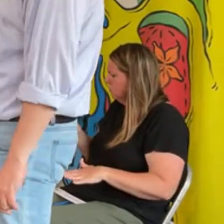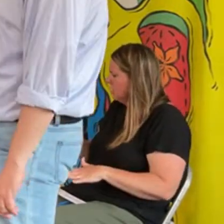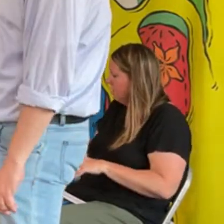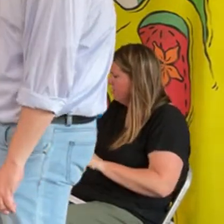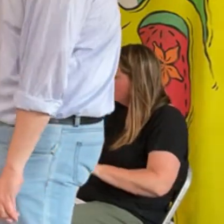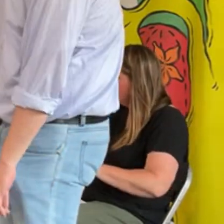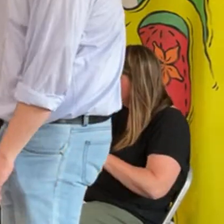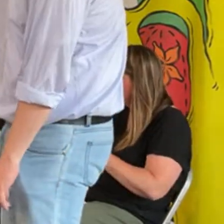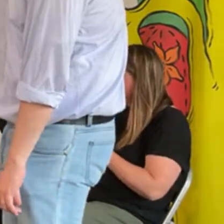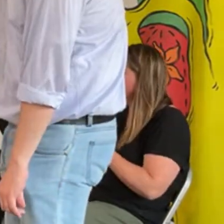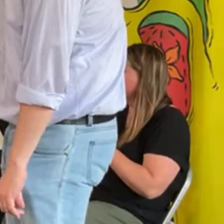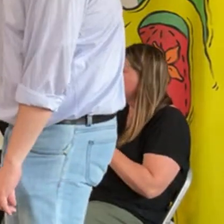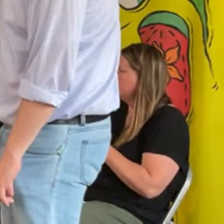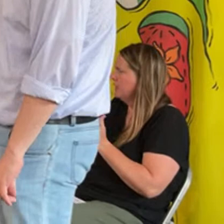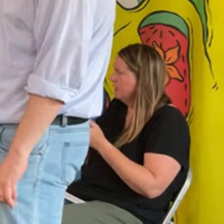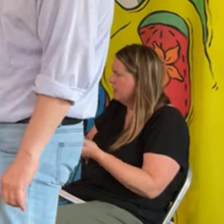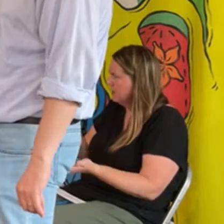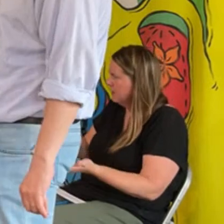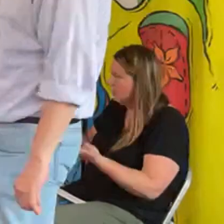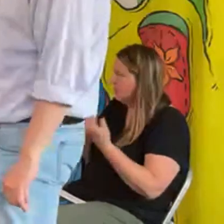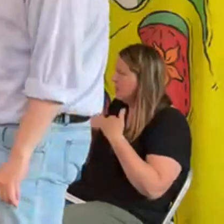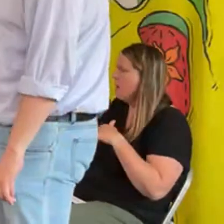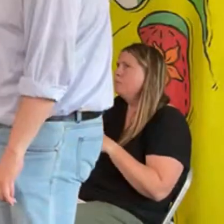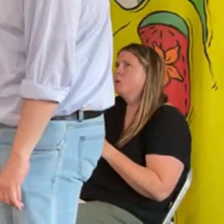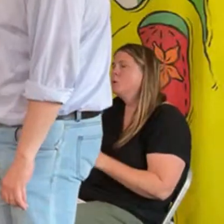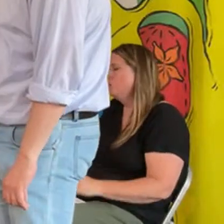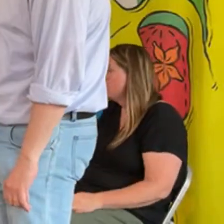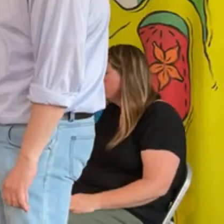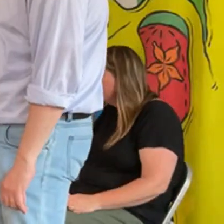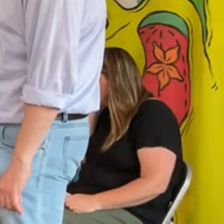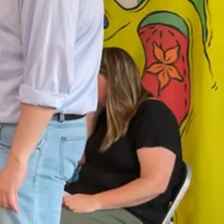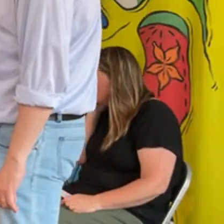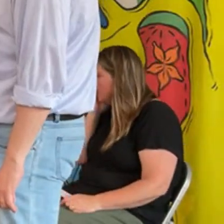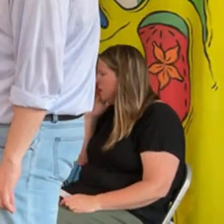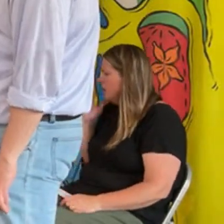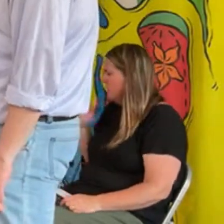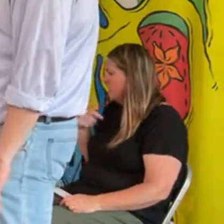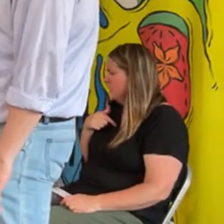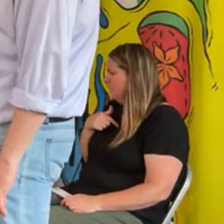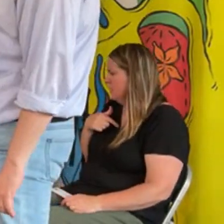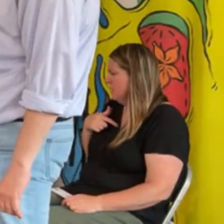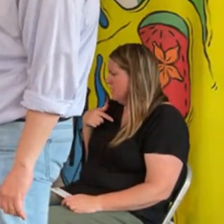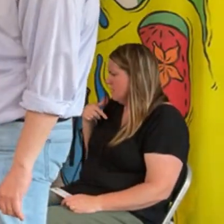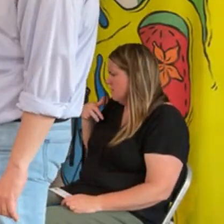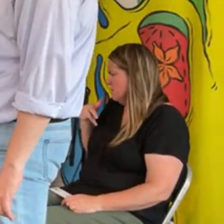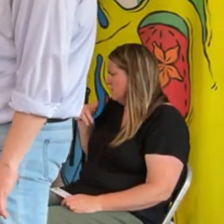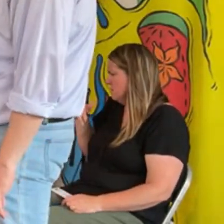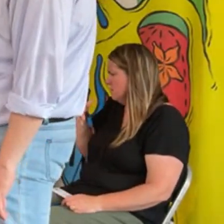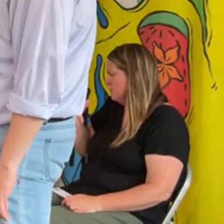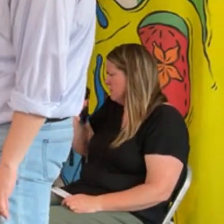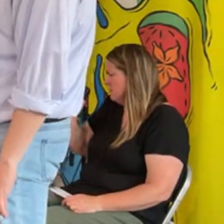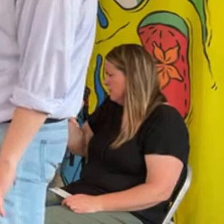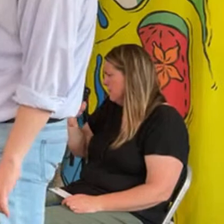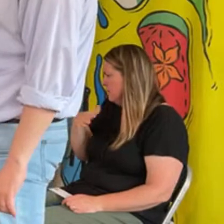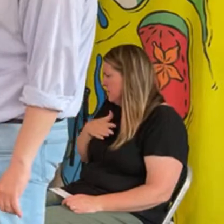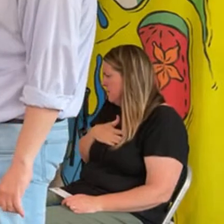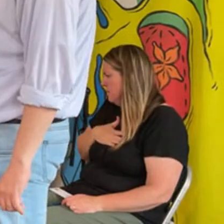conversation, man can't do bad. I walked in my barber shop of